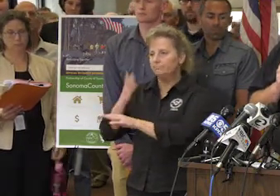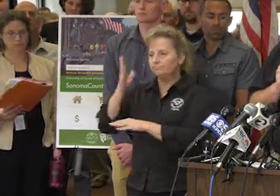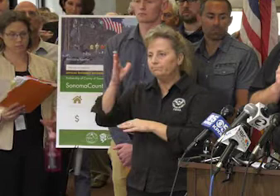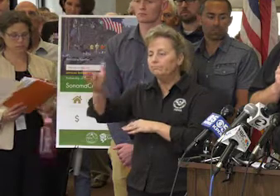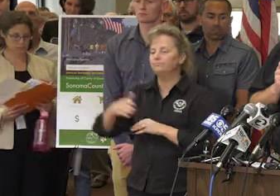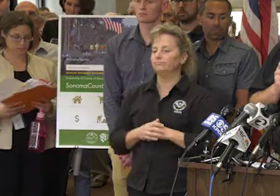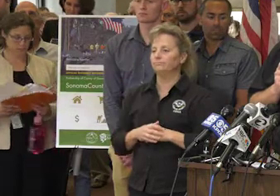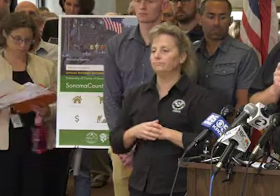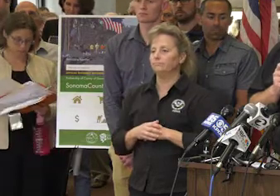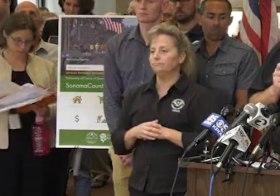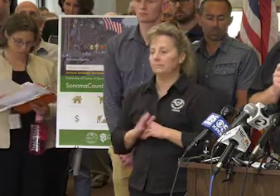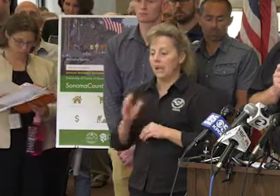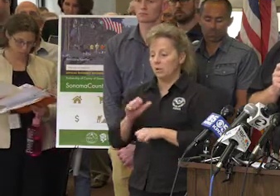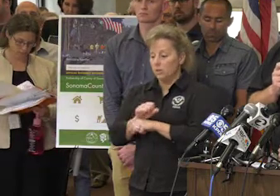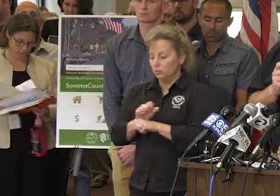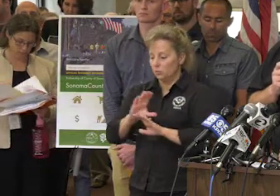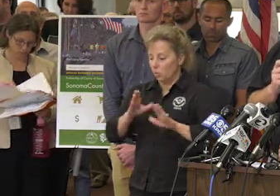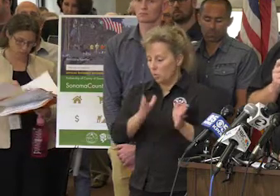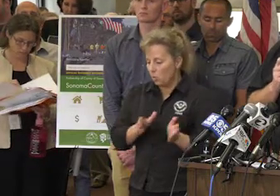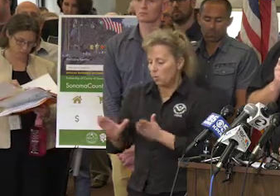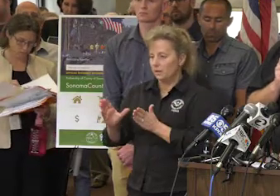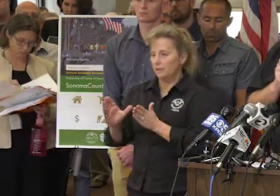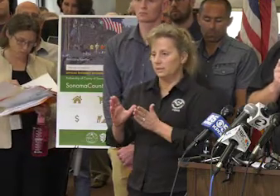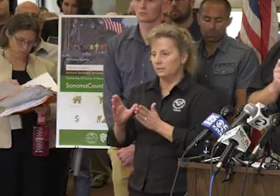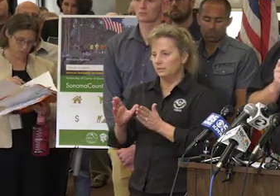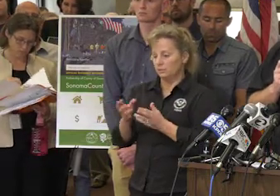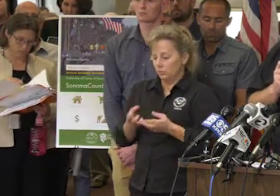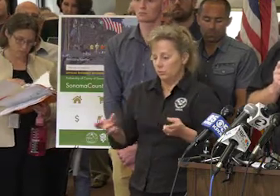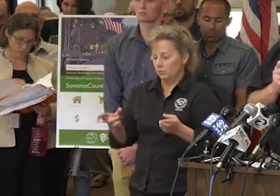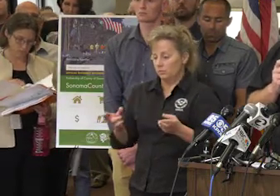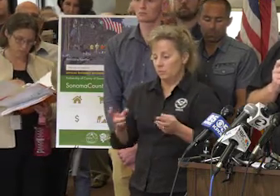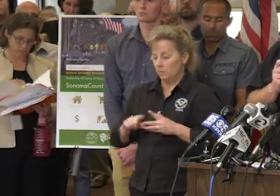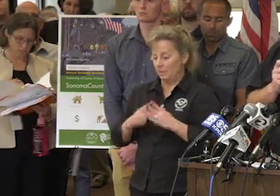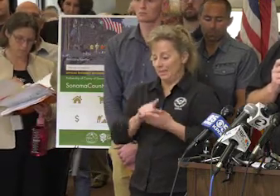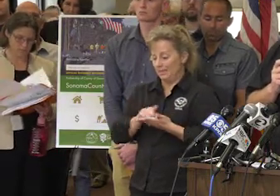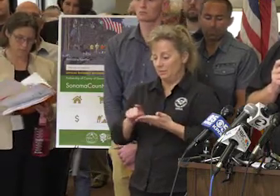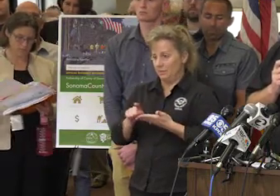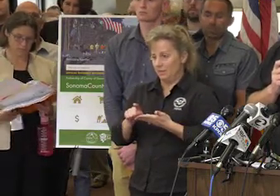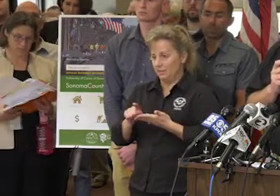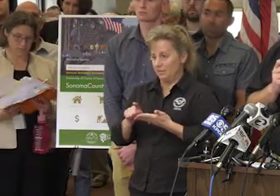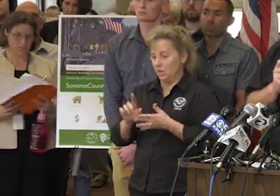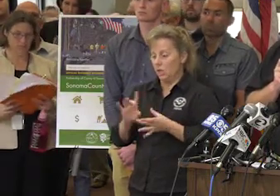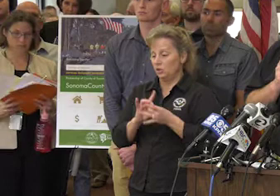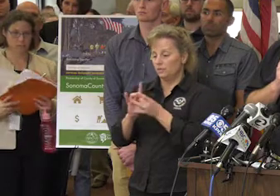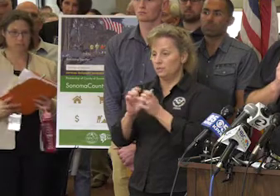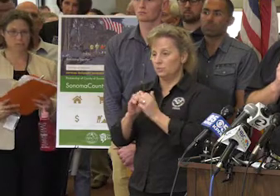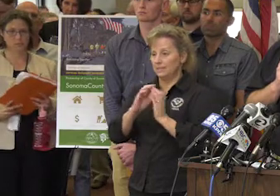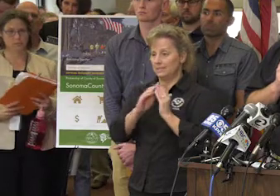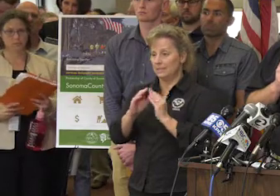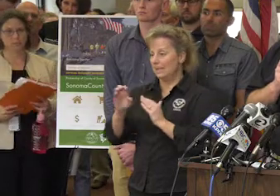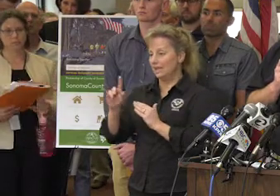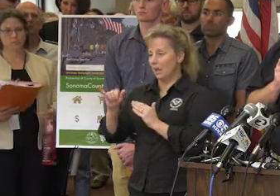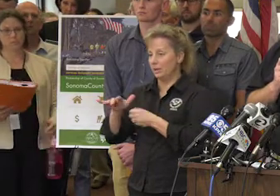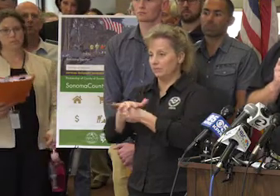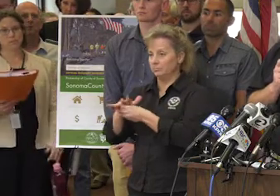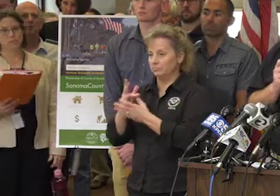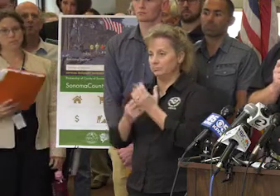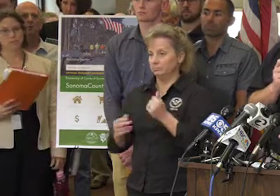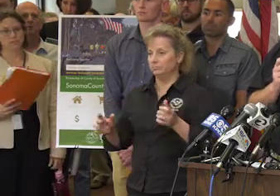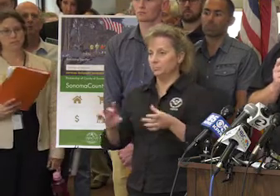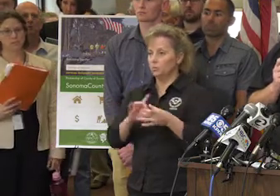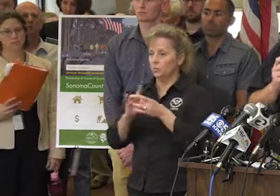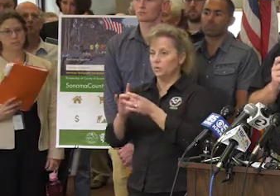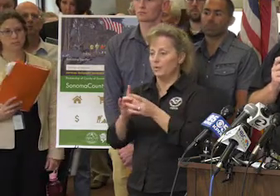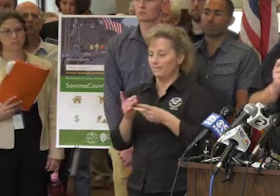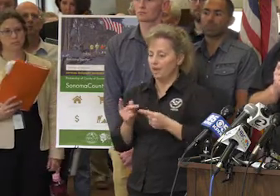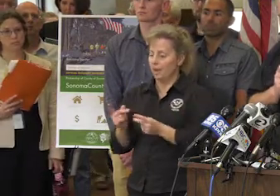to mobilize those resources, and now the process begins this week of that unification with the city and county to be very coordinated,